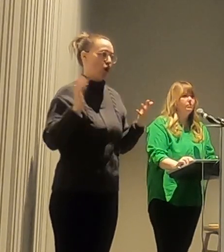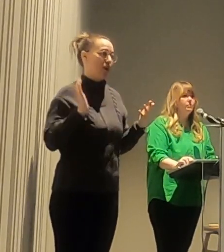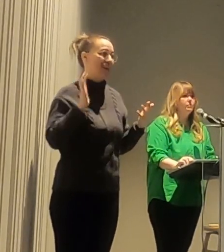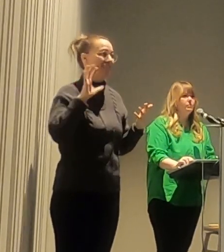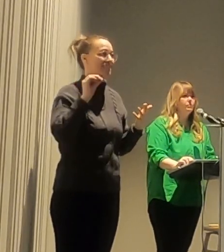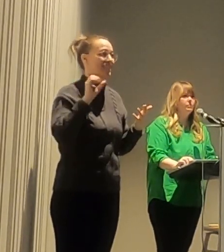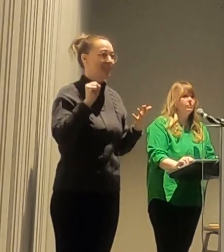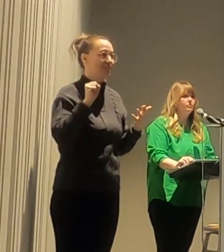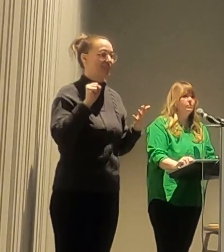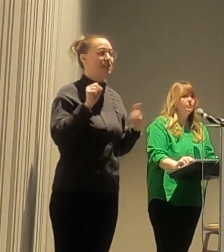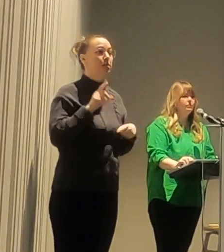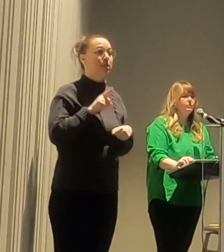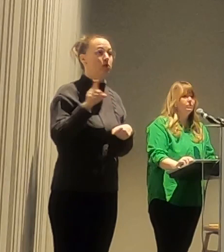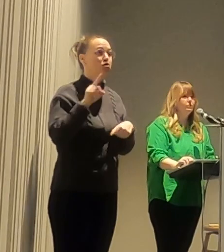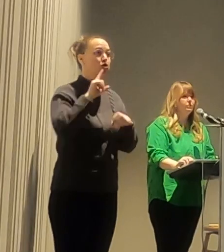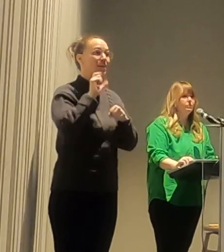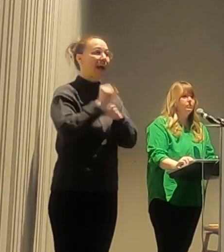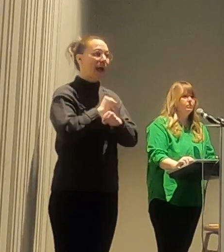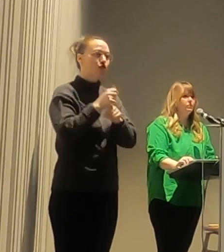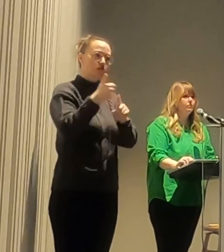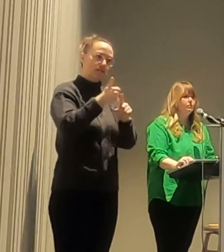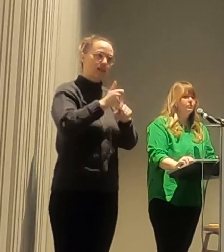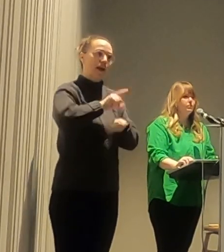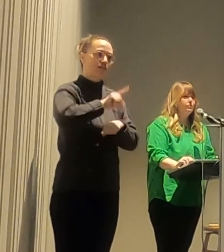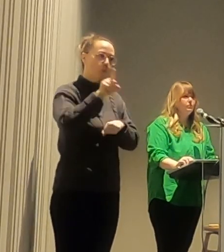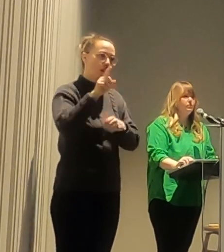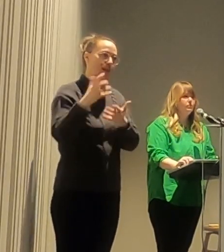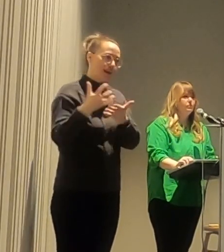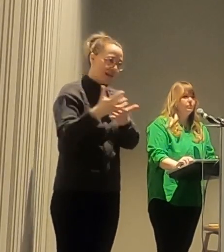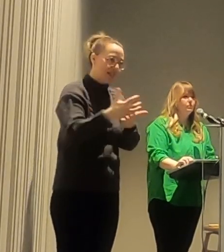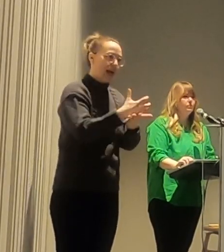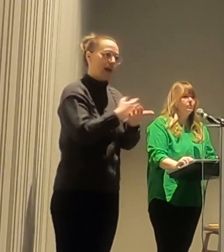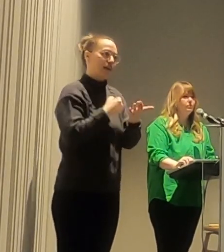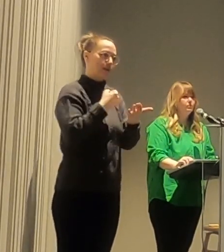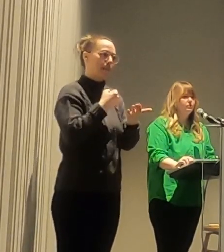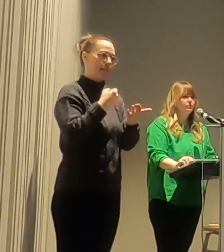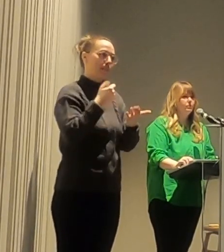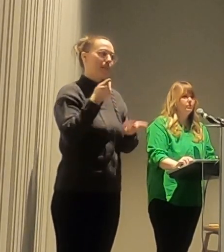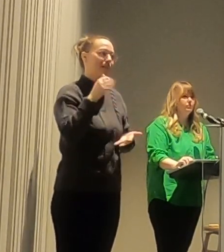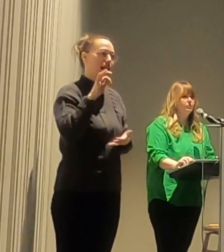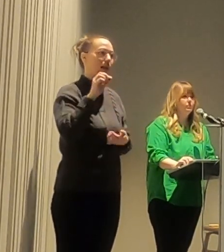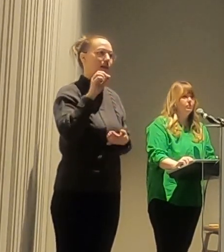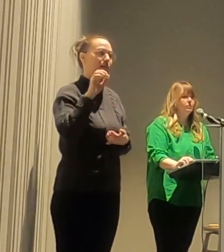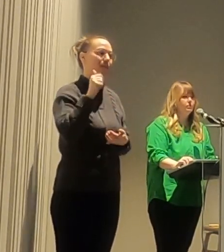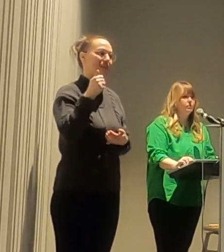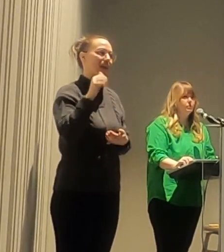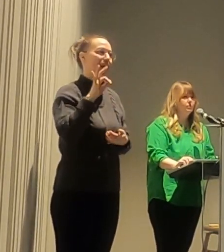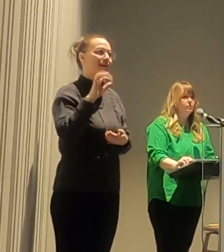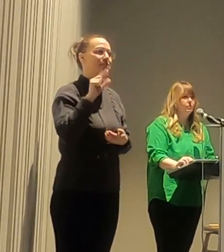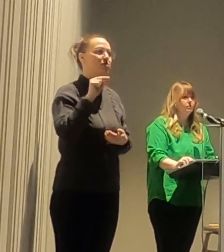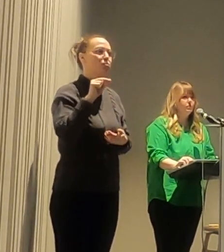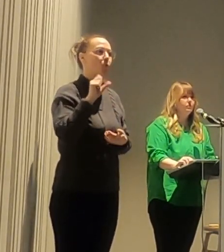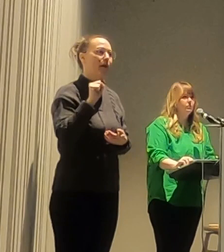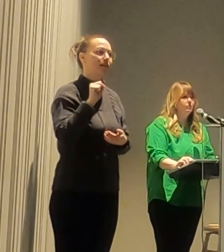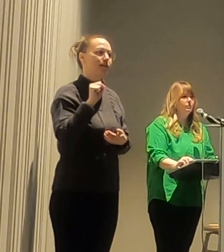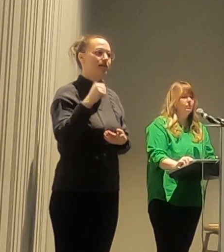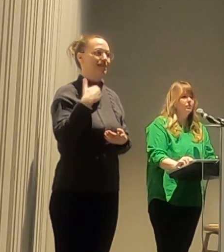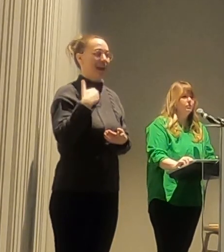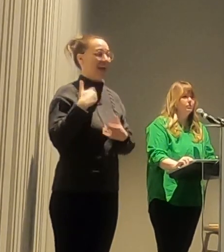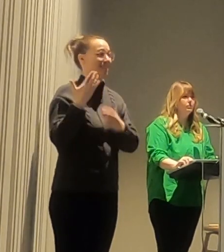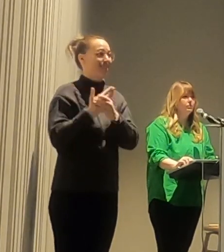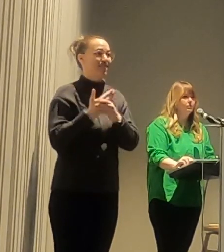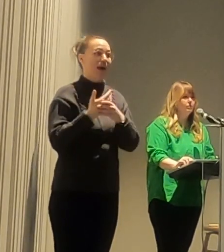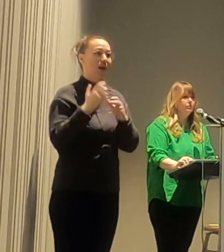but she actually went and collected them in the 1920s. We have in our files lots of travel